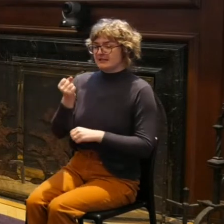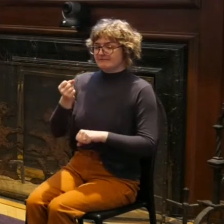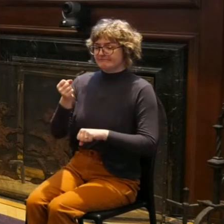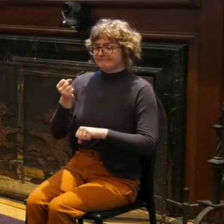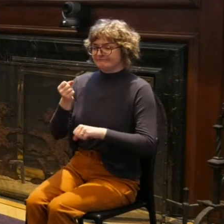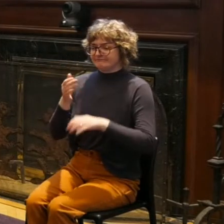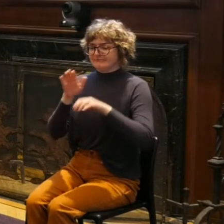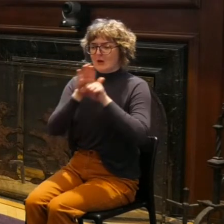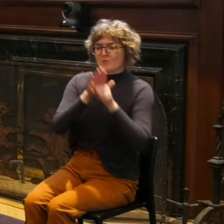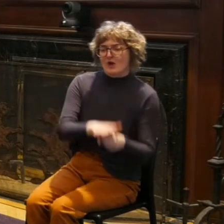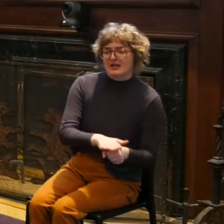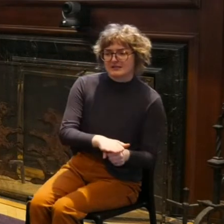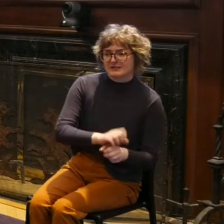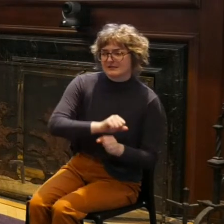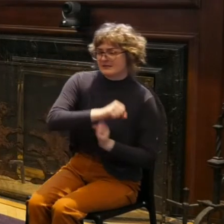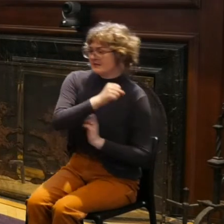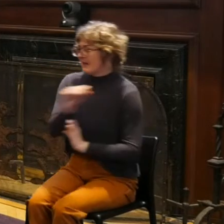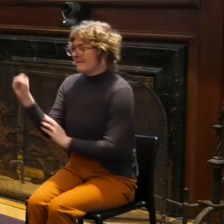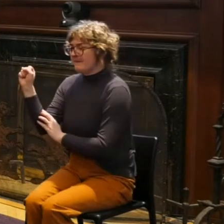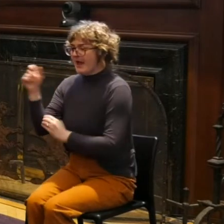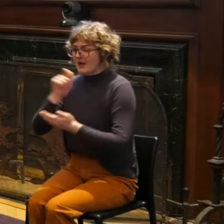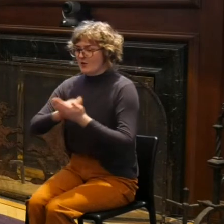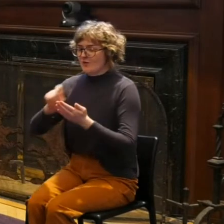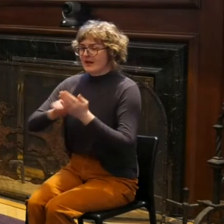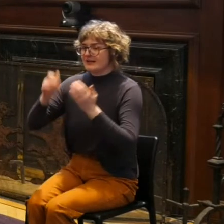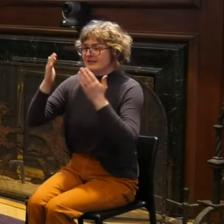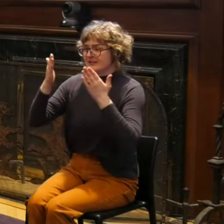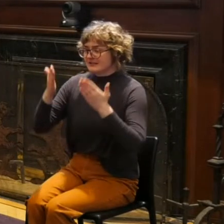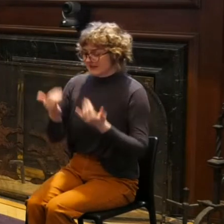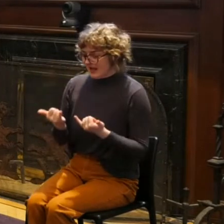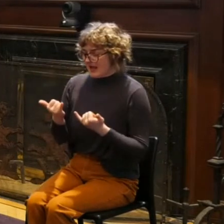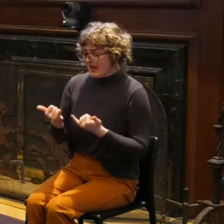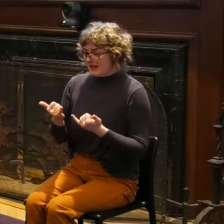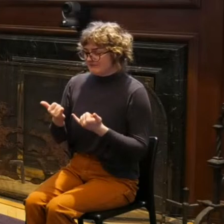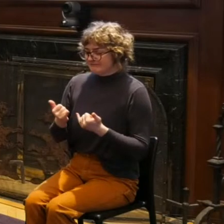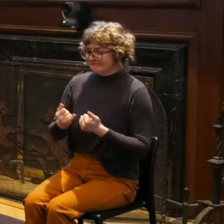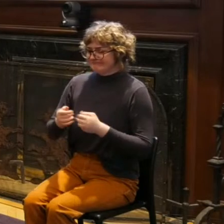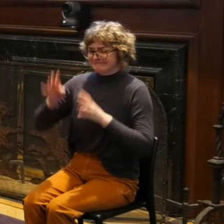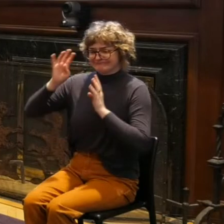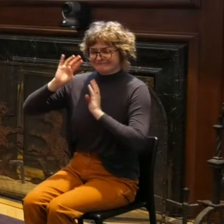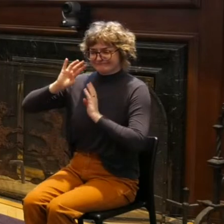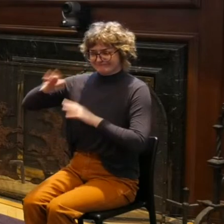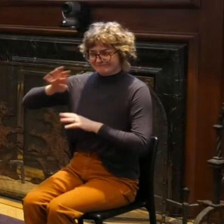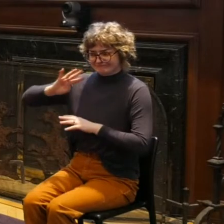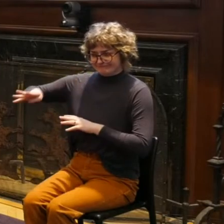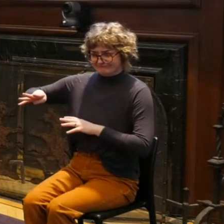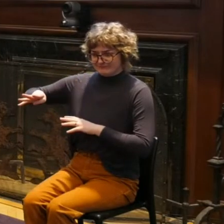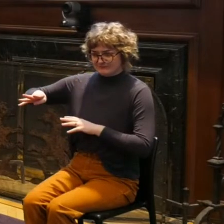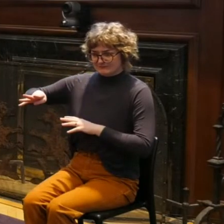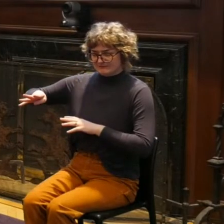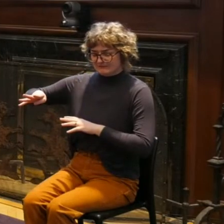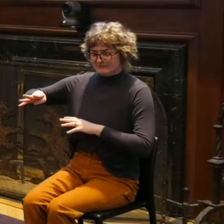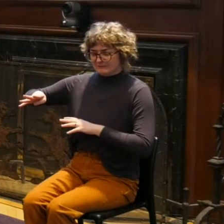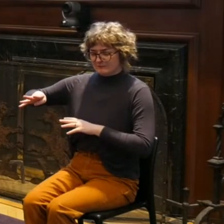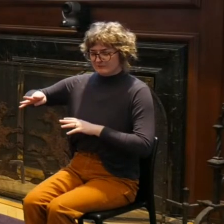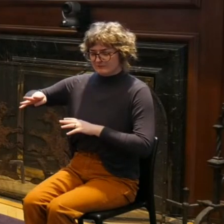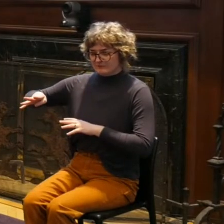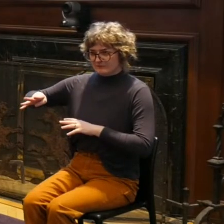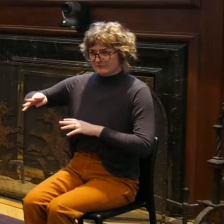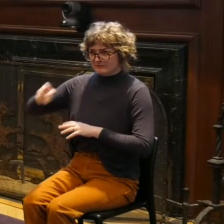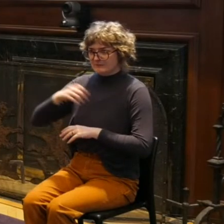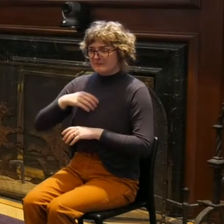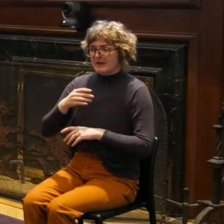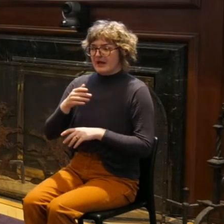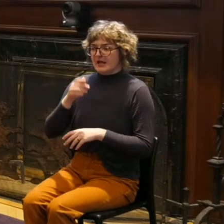Back. I'm writing you today to inform you disregard, this equality must cease and has not